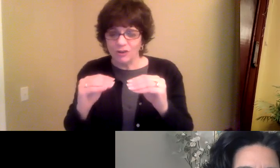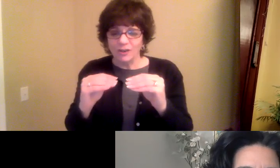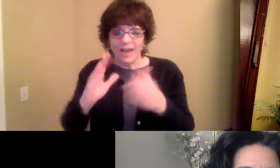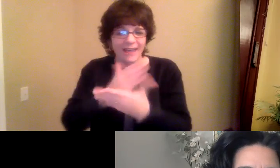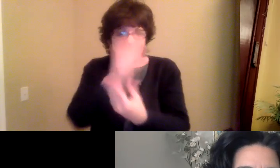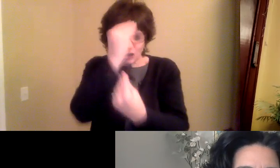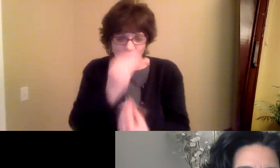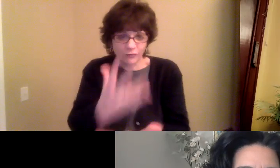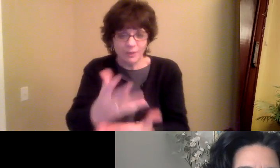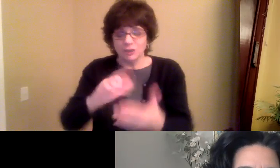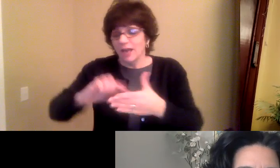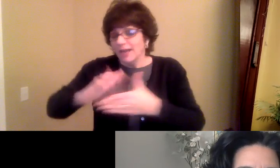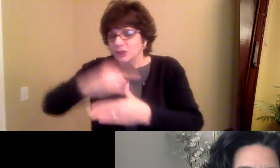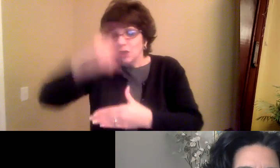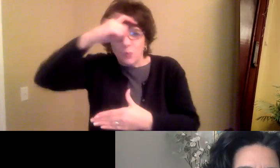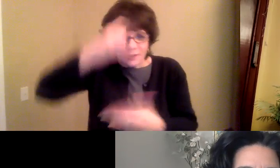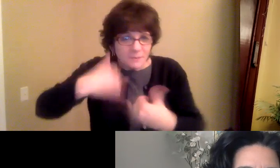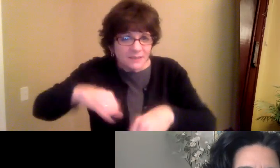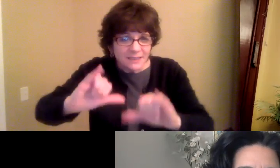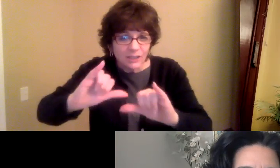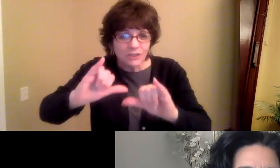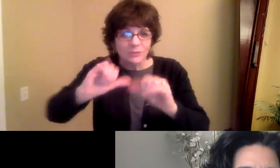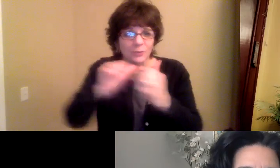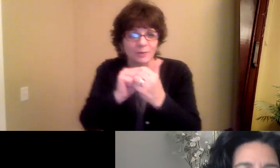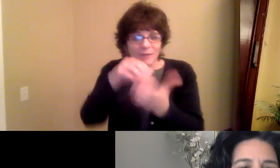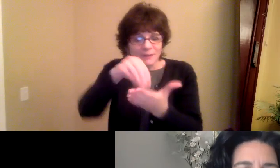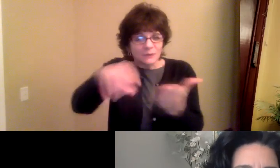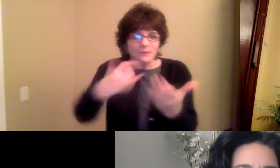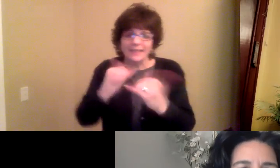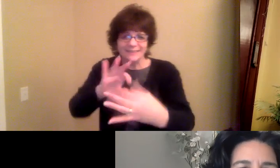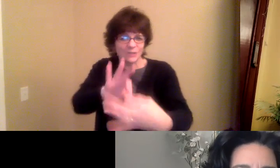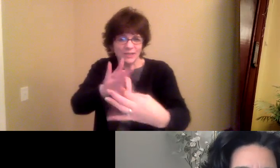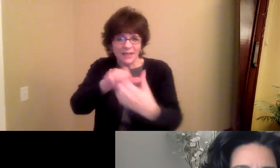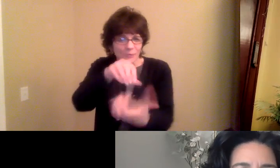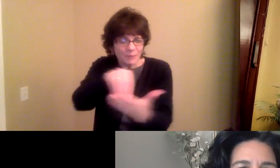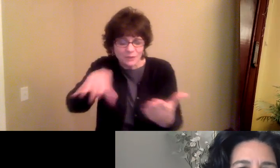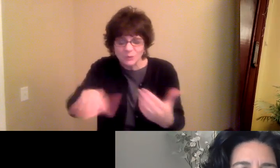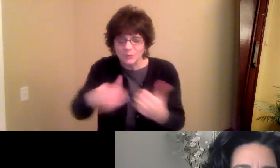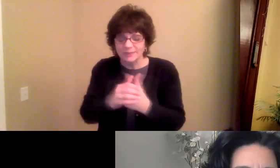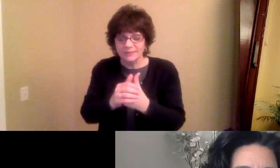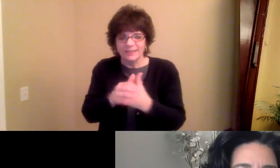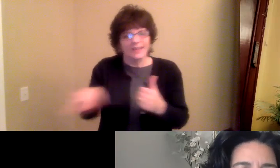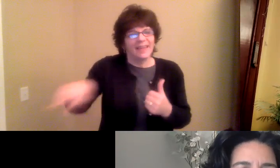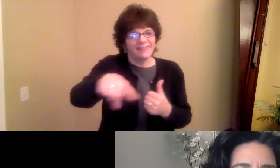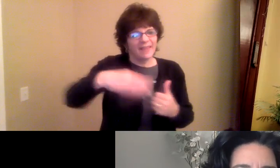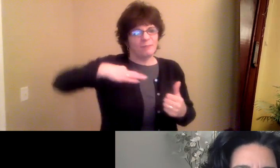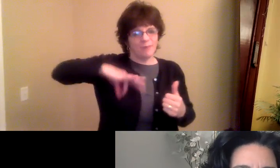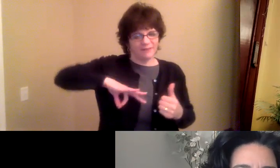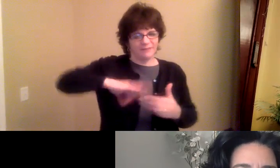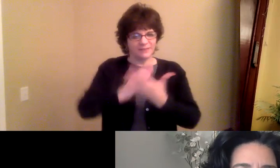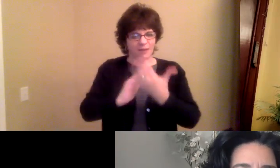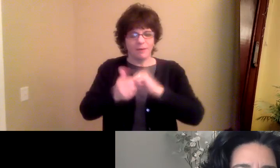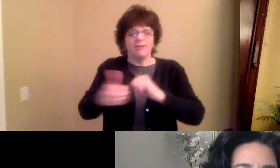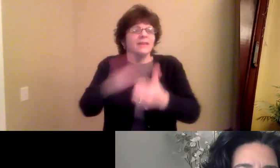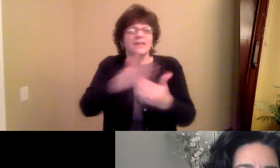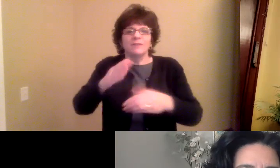information, wisdom to my students where they gain something. So even when we